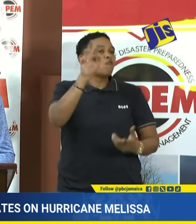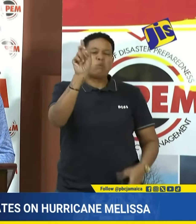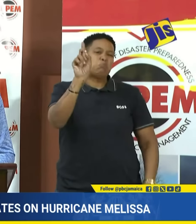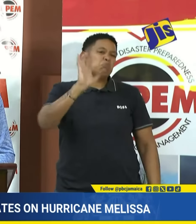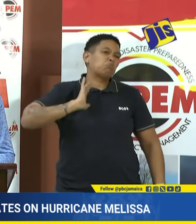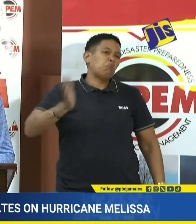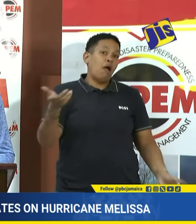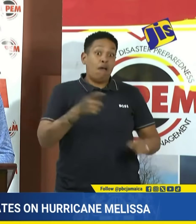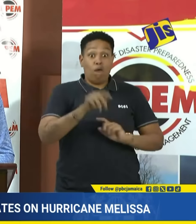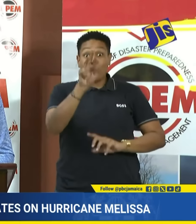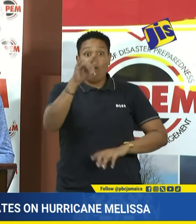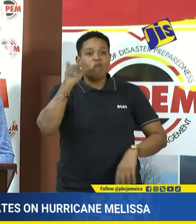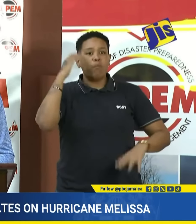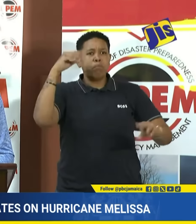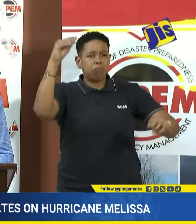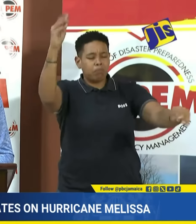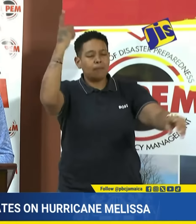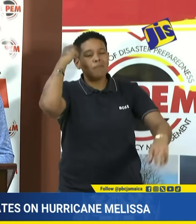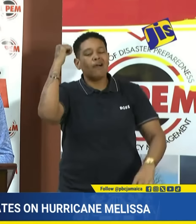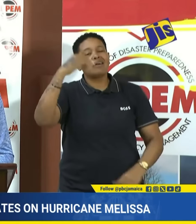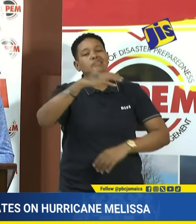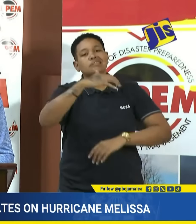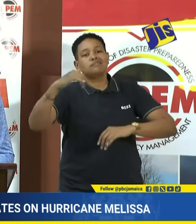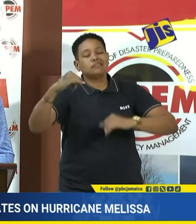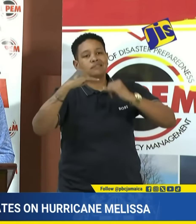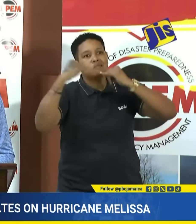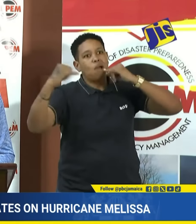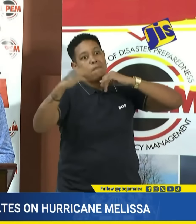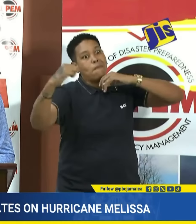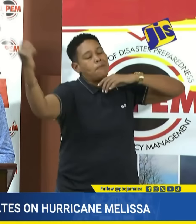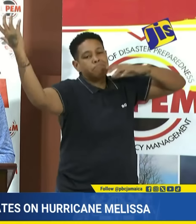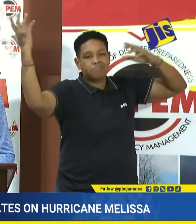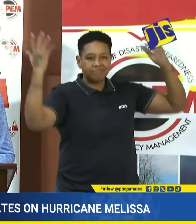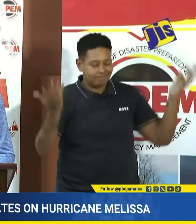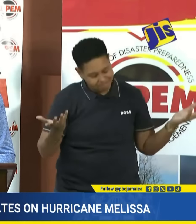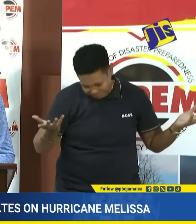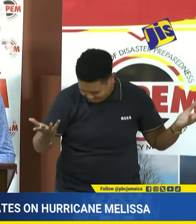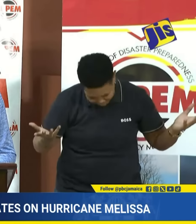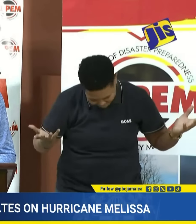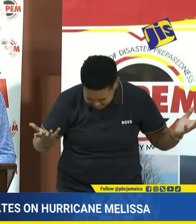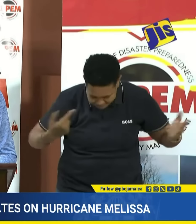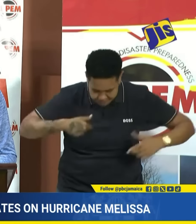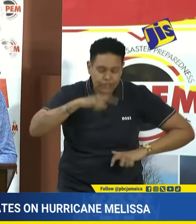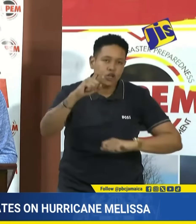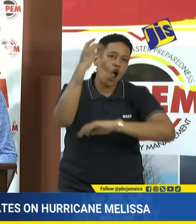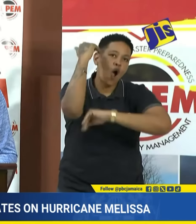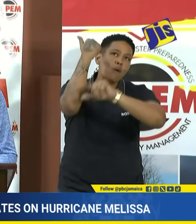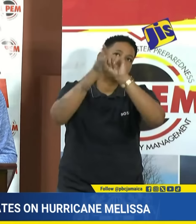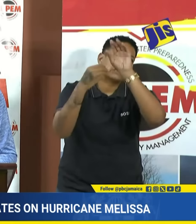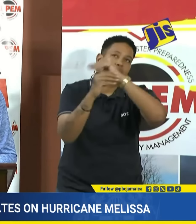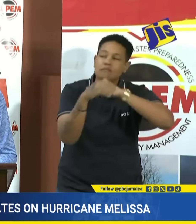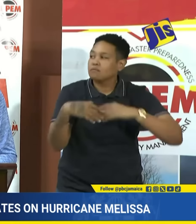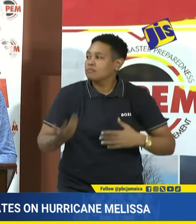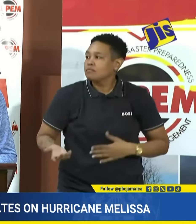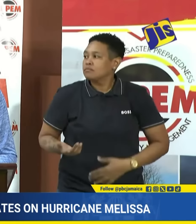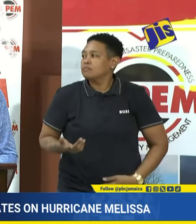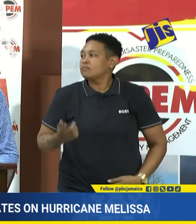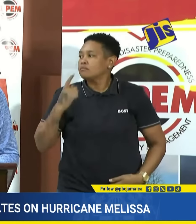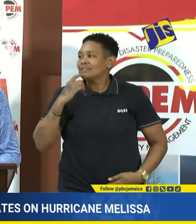from, and that was in terms of telephone service. Okay. So we should hope that